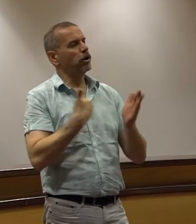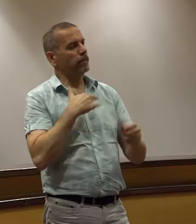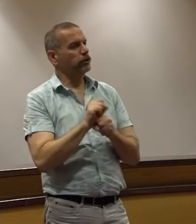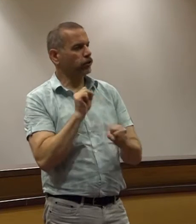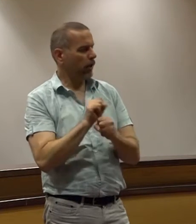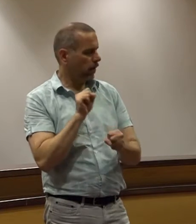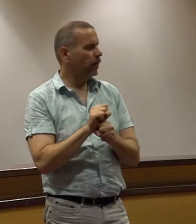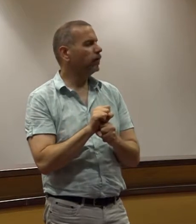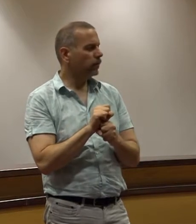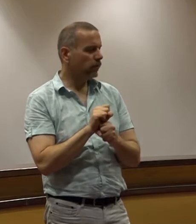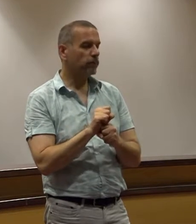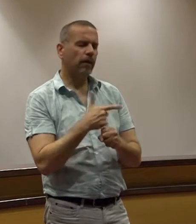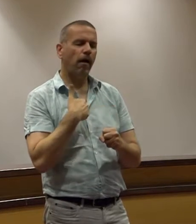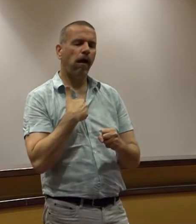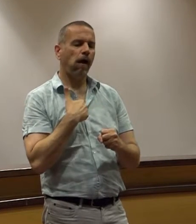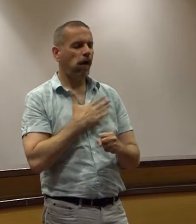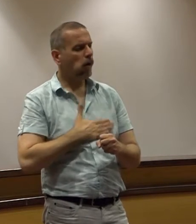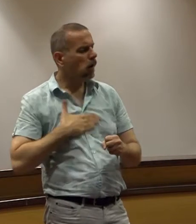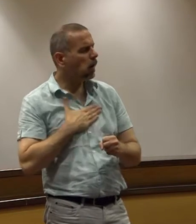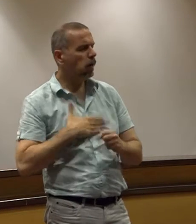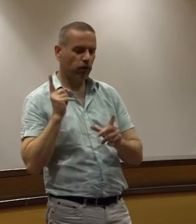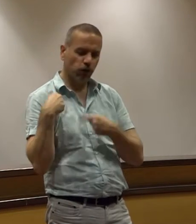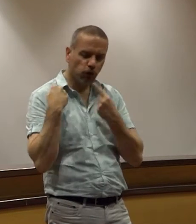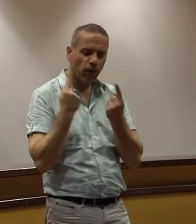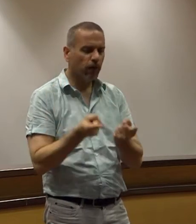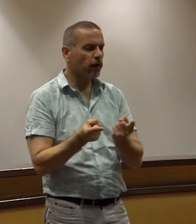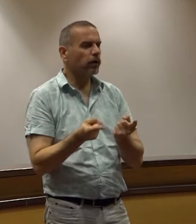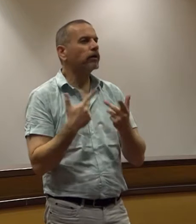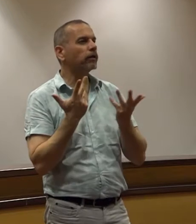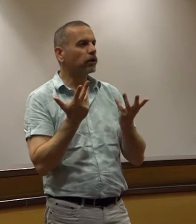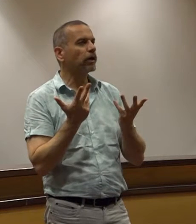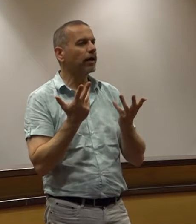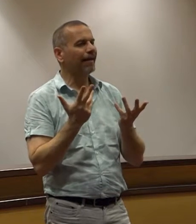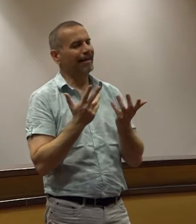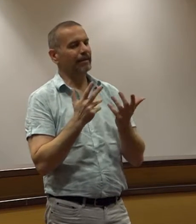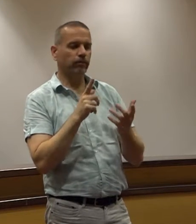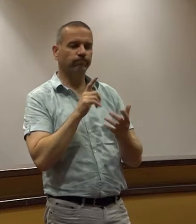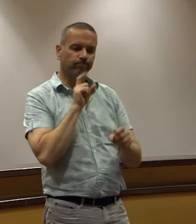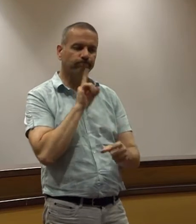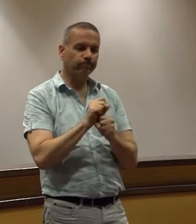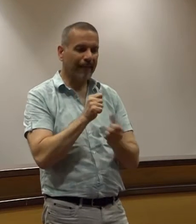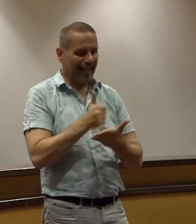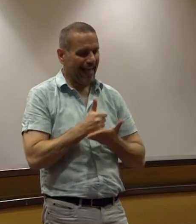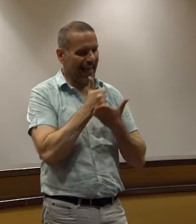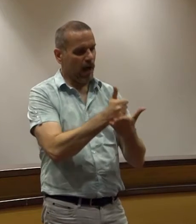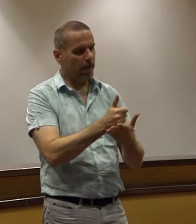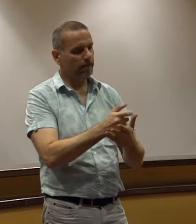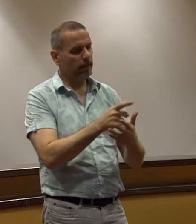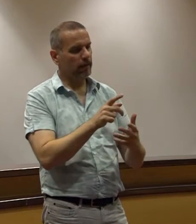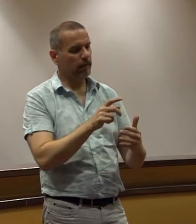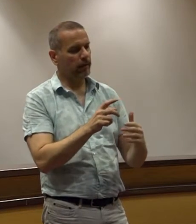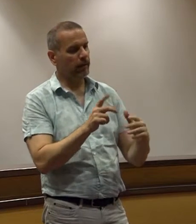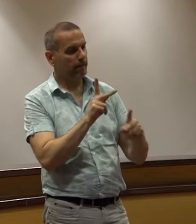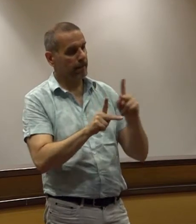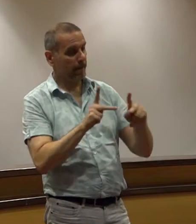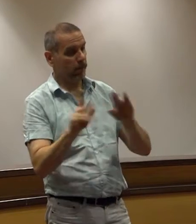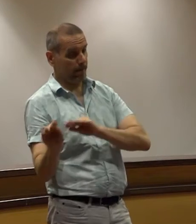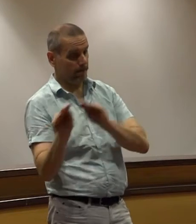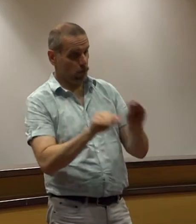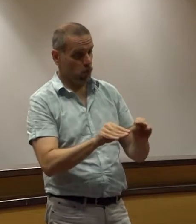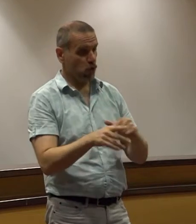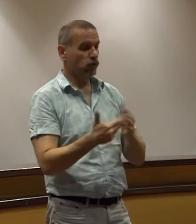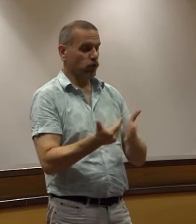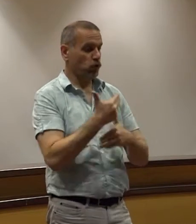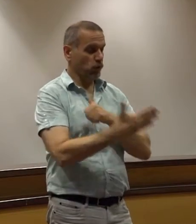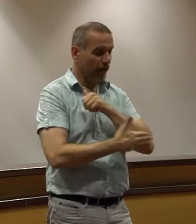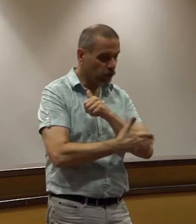job that I enjoy the most so far is certainly helping immigrants succeed